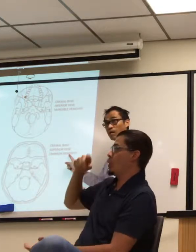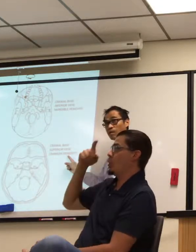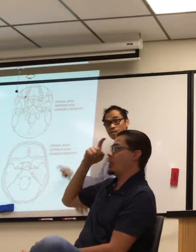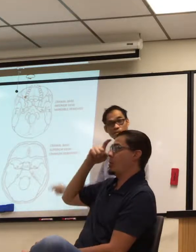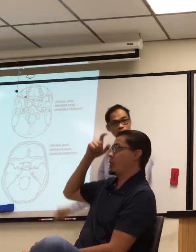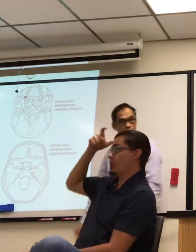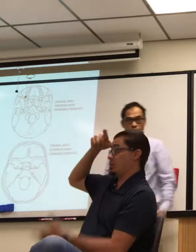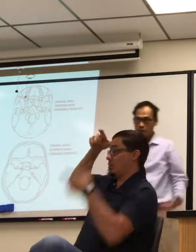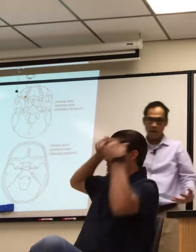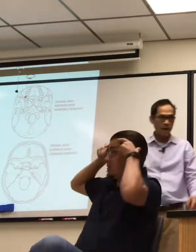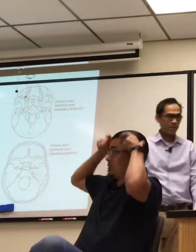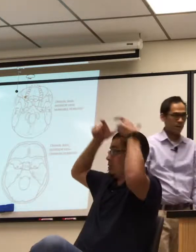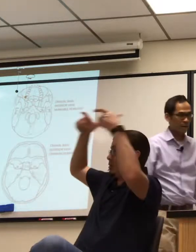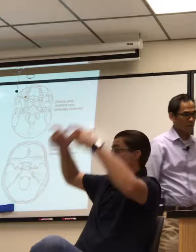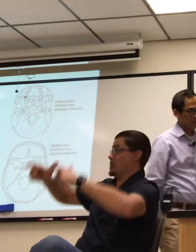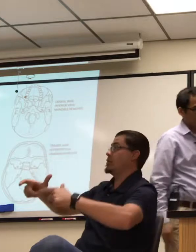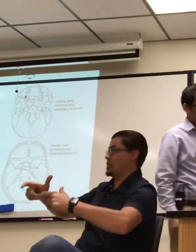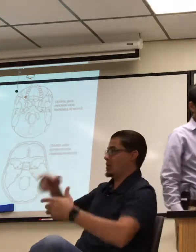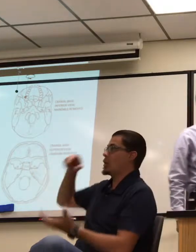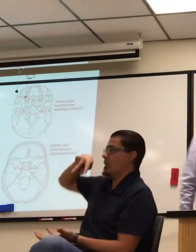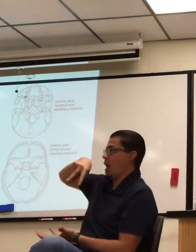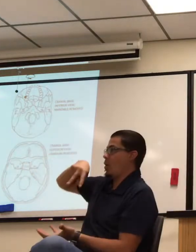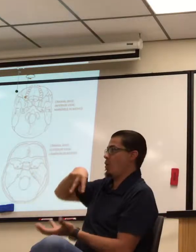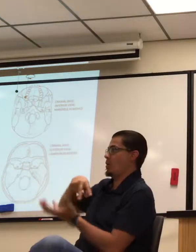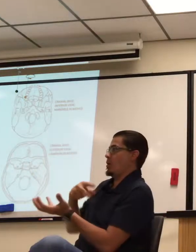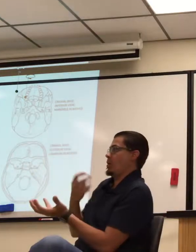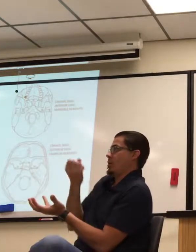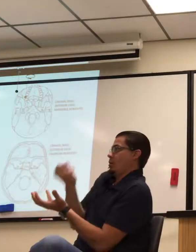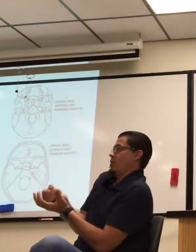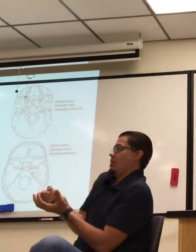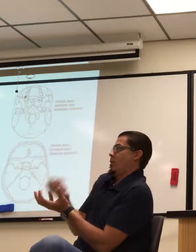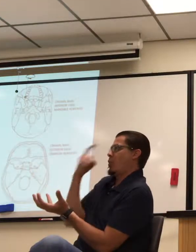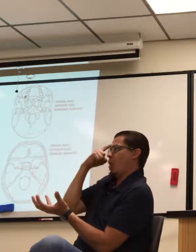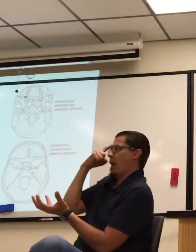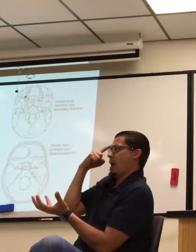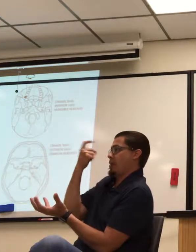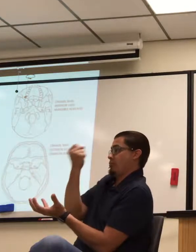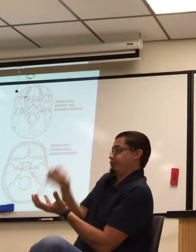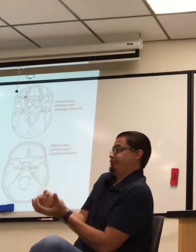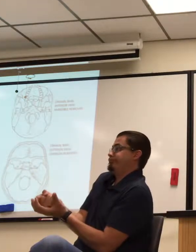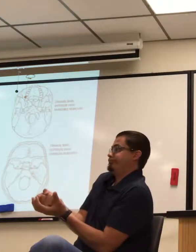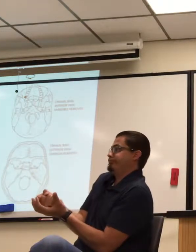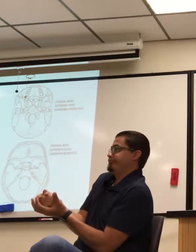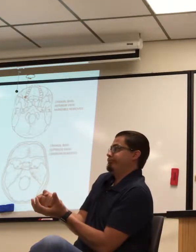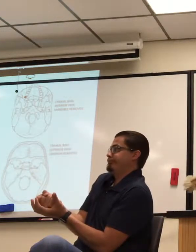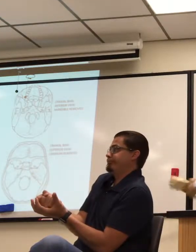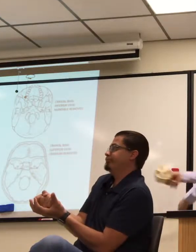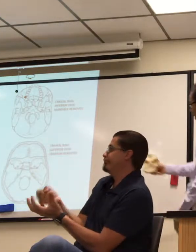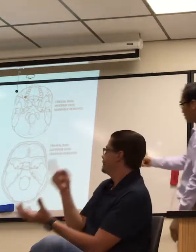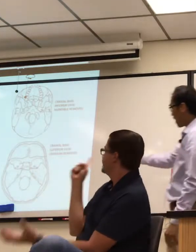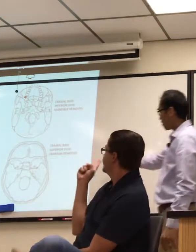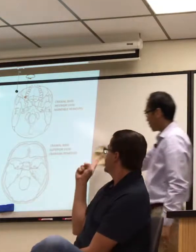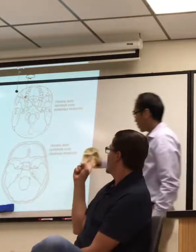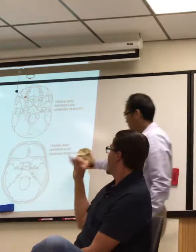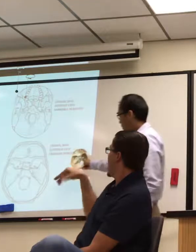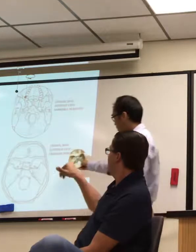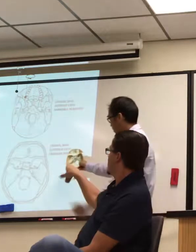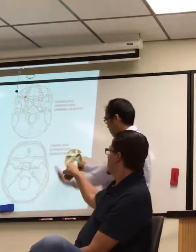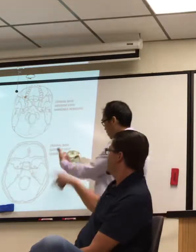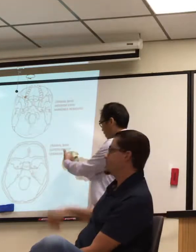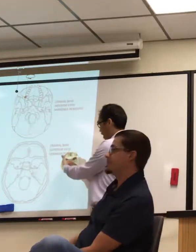right? The craniotomy. So when you have a skull in the lab, okay, oh, that's that